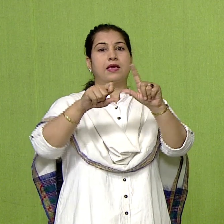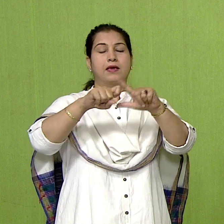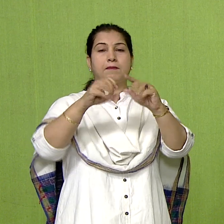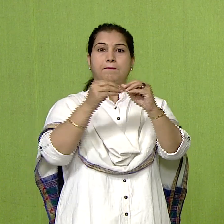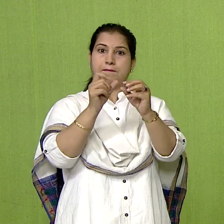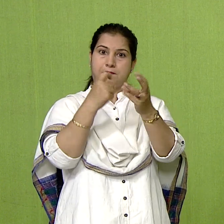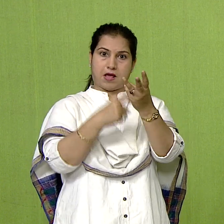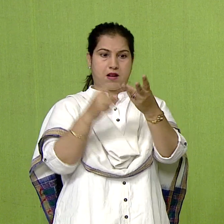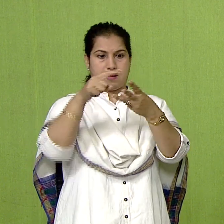and many more kings.